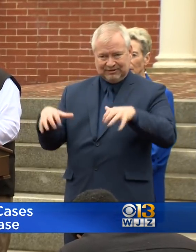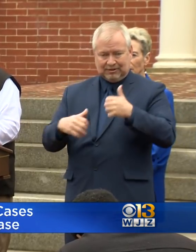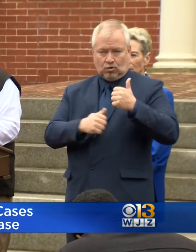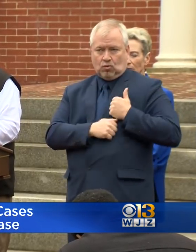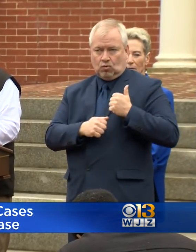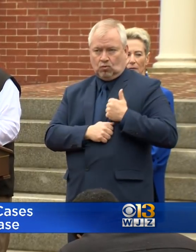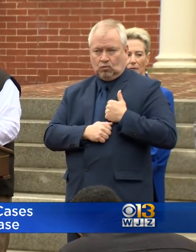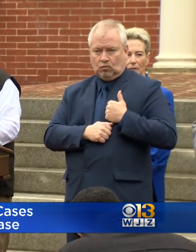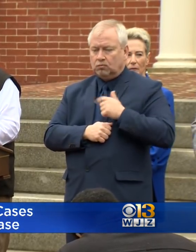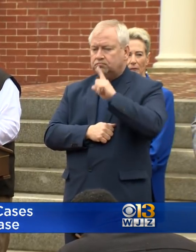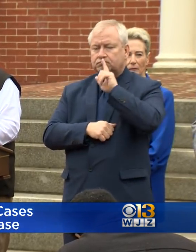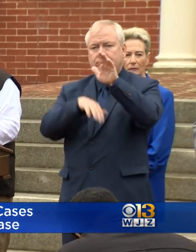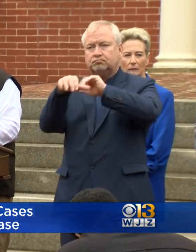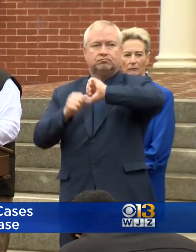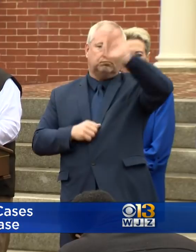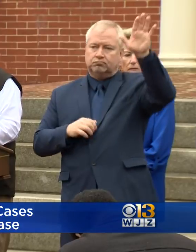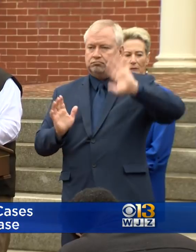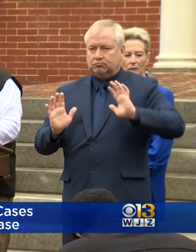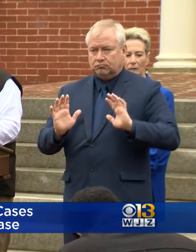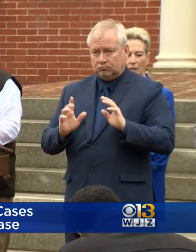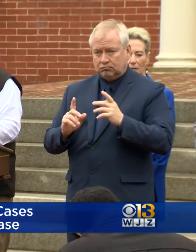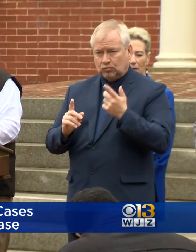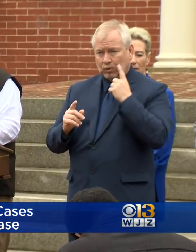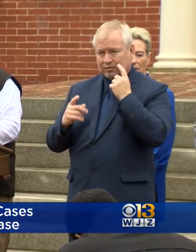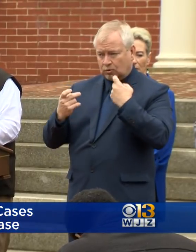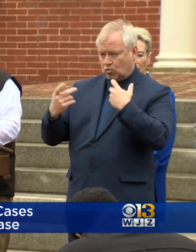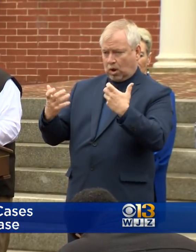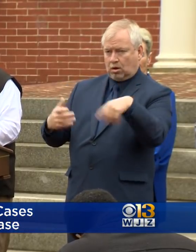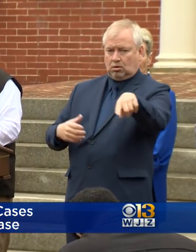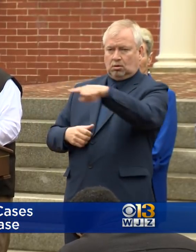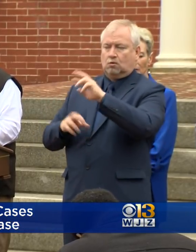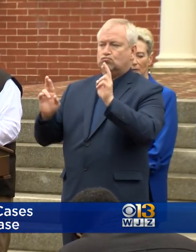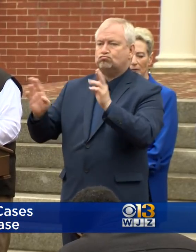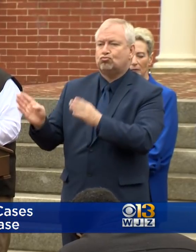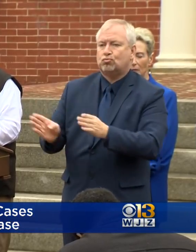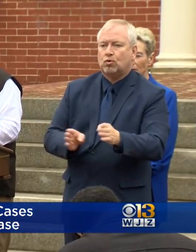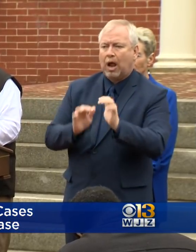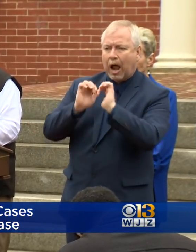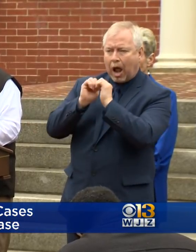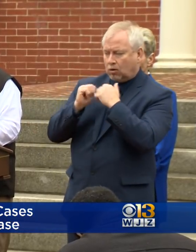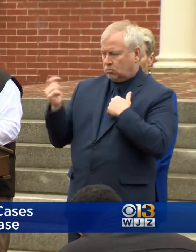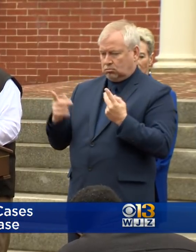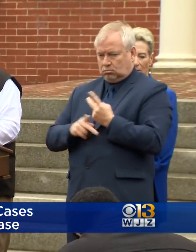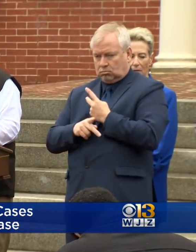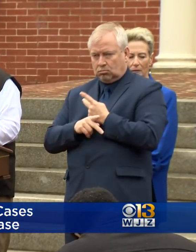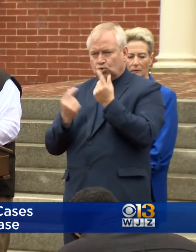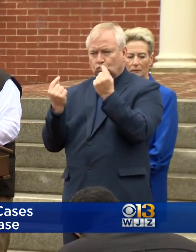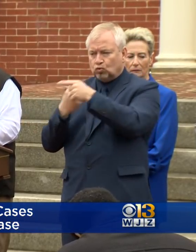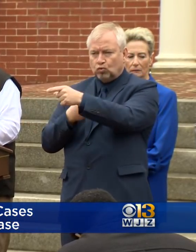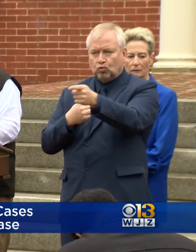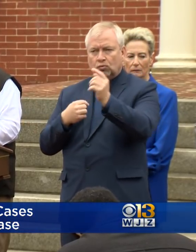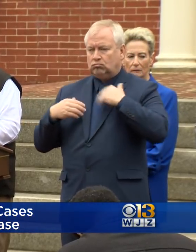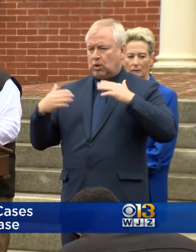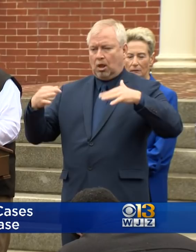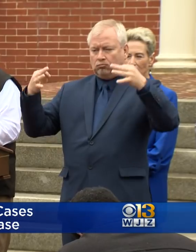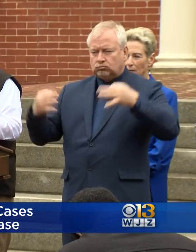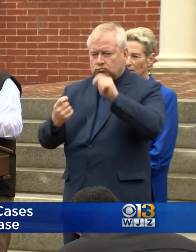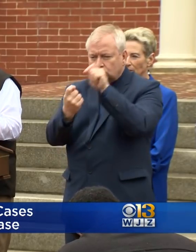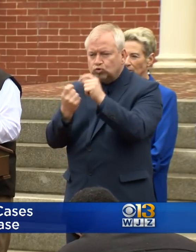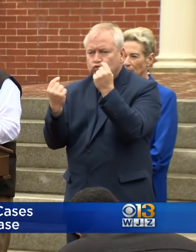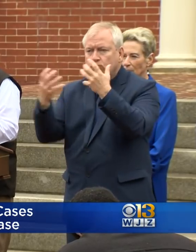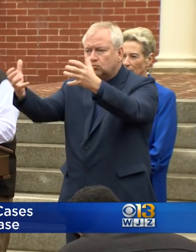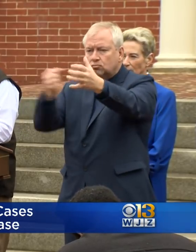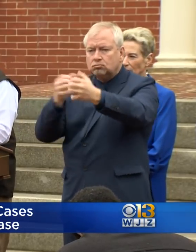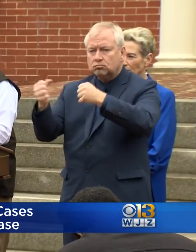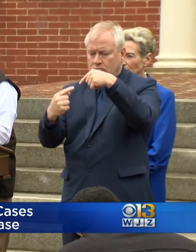know, if that happens, we want to be prepared for that and how we would utilize them. But there has been no decisions from the federal government on that, to